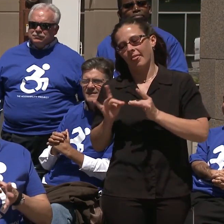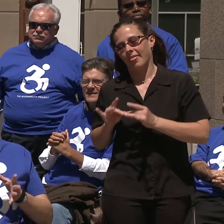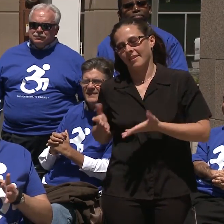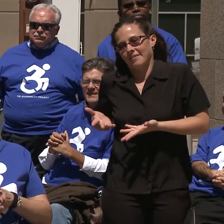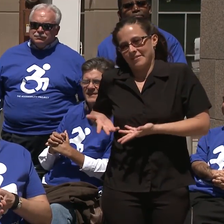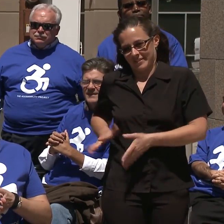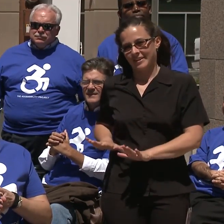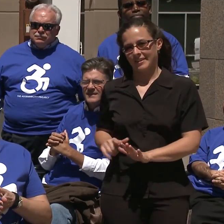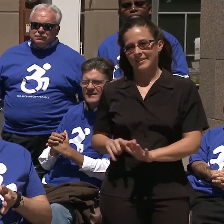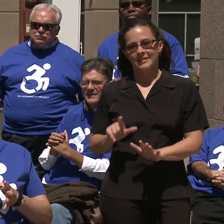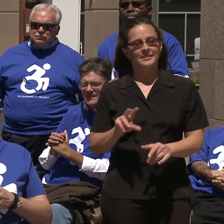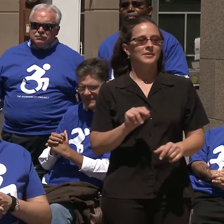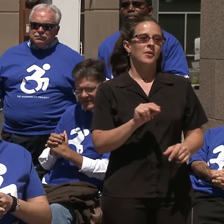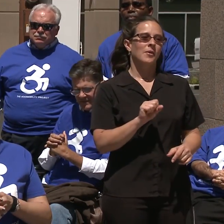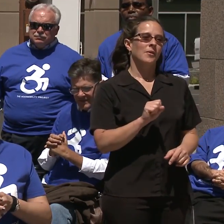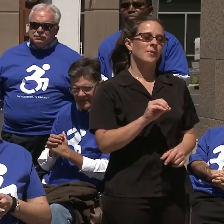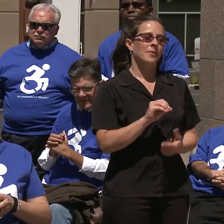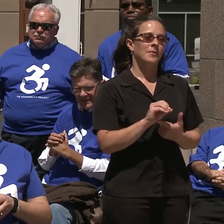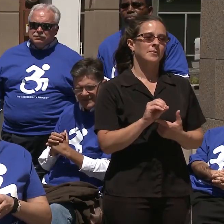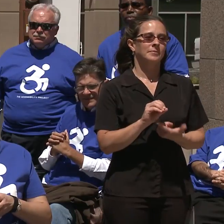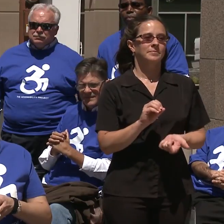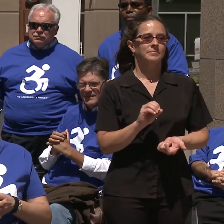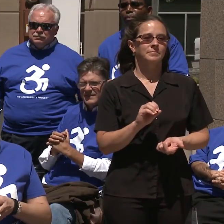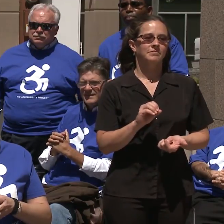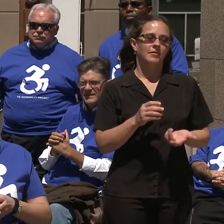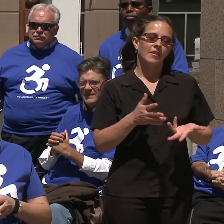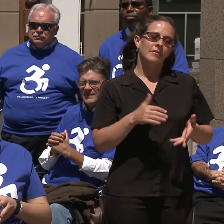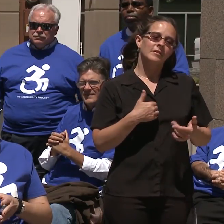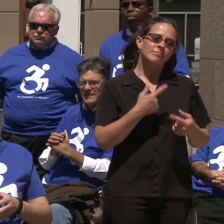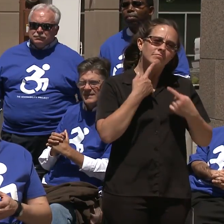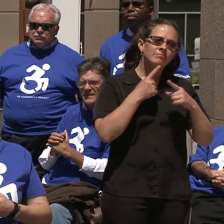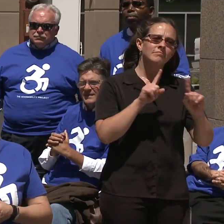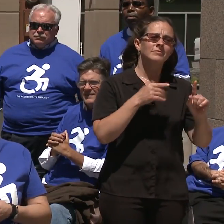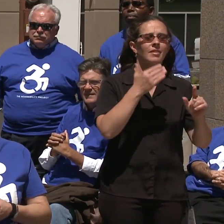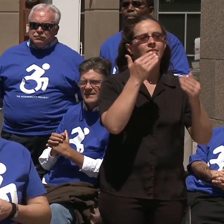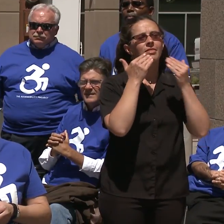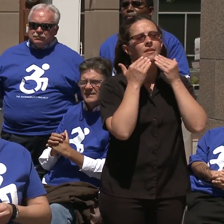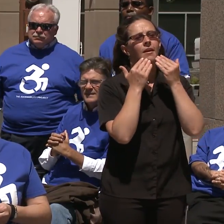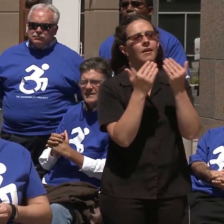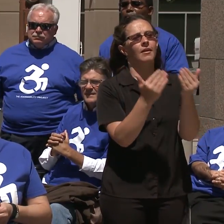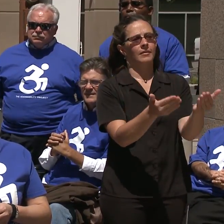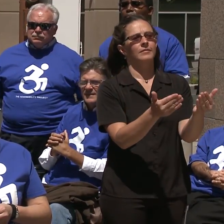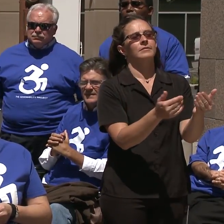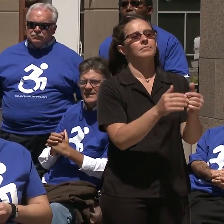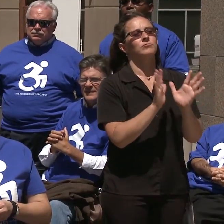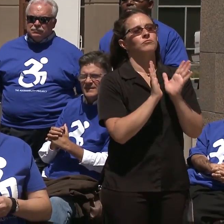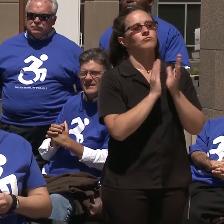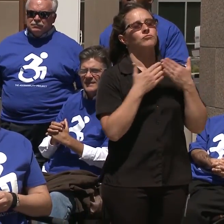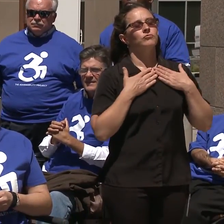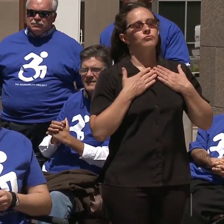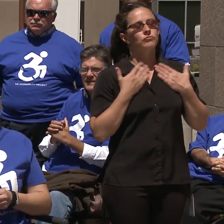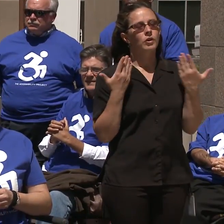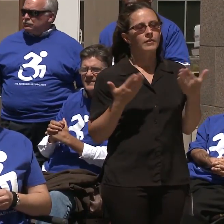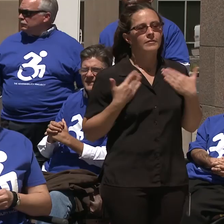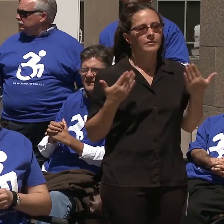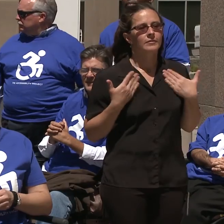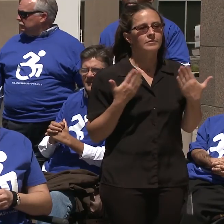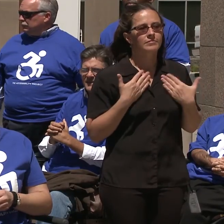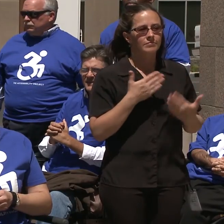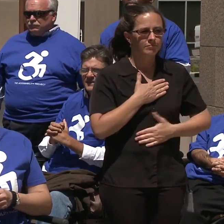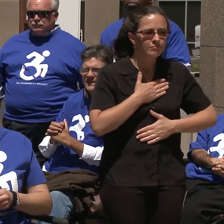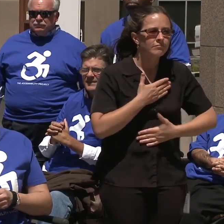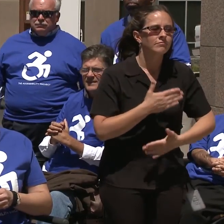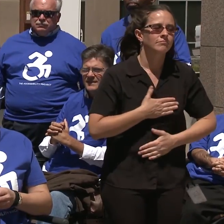thanking not only Cigna, but the city for making this important change. I'm grateful that Cigna saw this advantage and led the